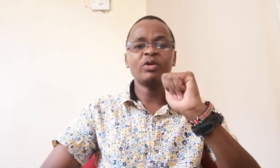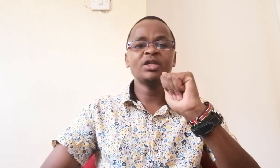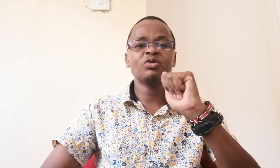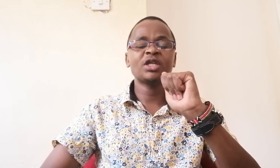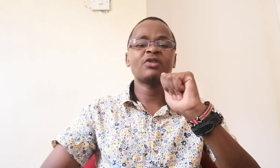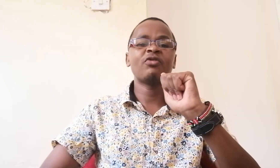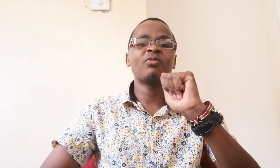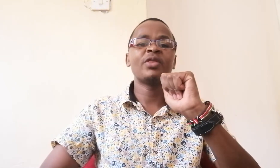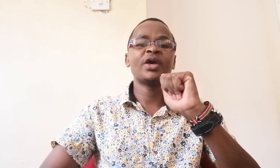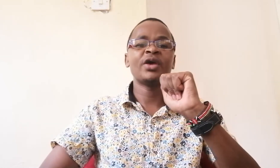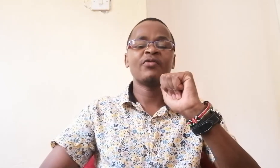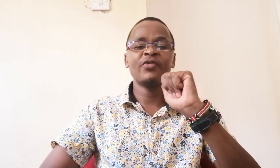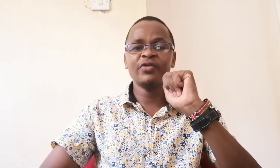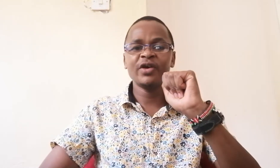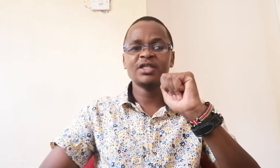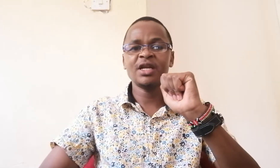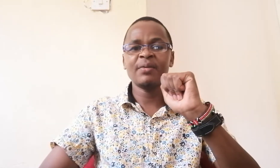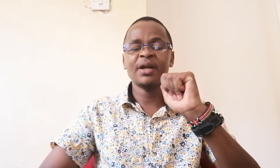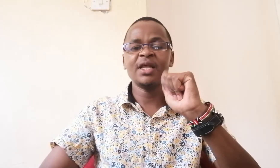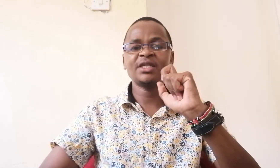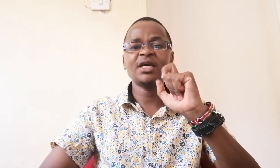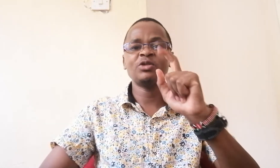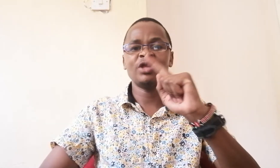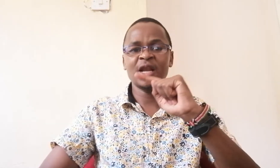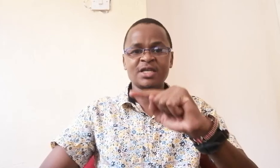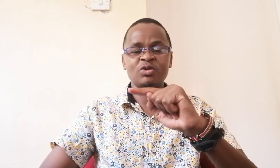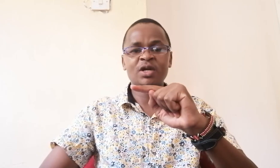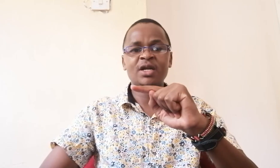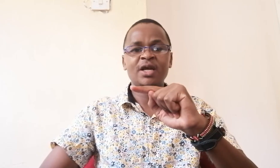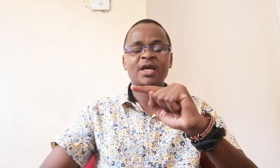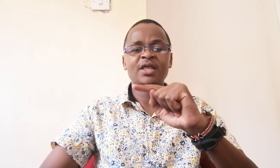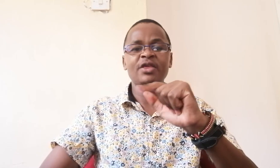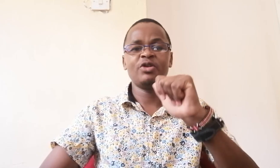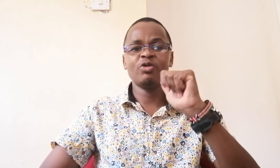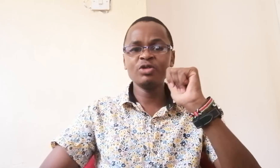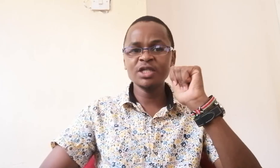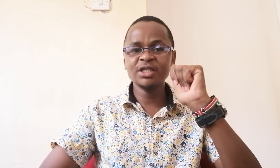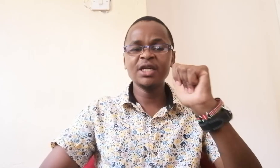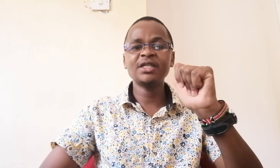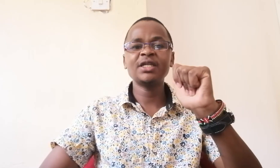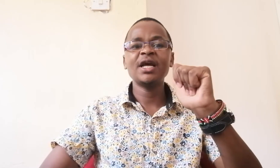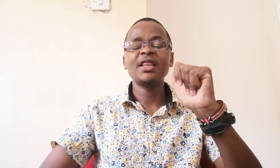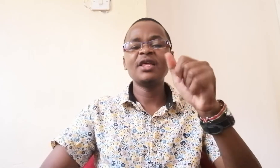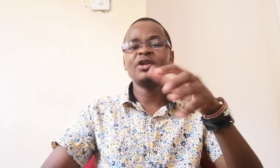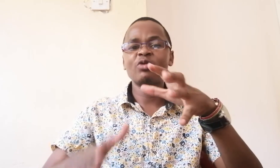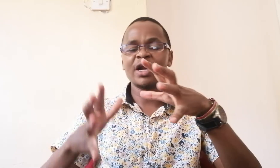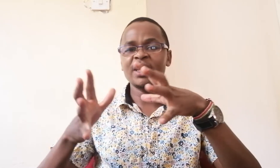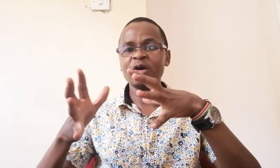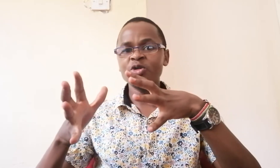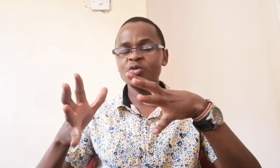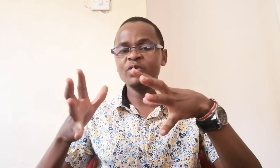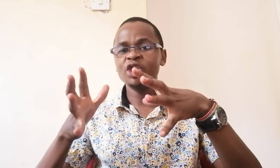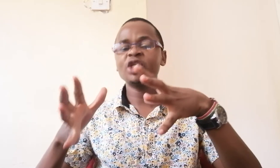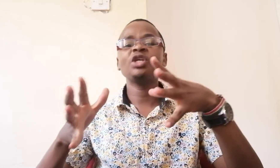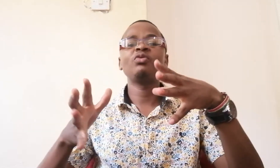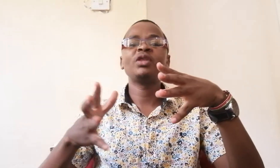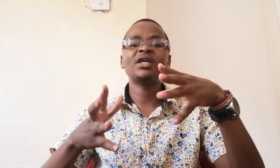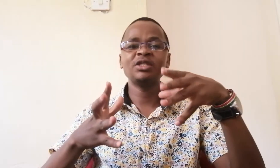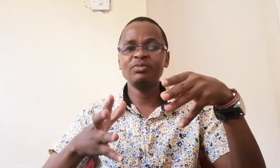us to start from the very first letter to the last one. Then you concentrate. Then you can also be checking with that image